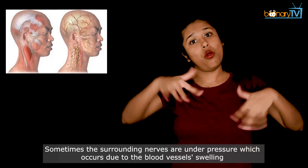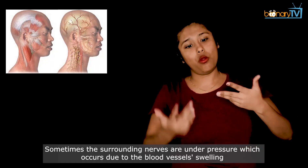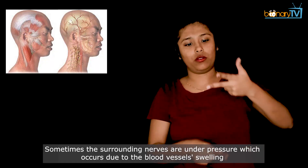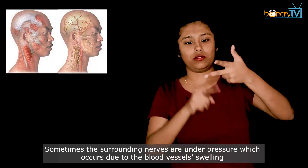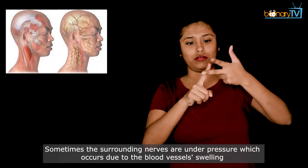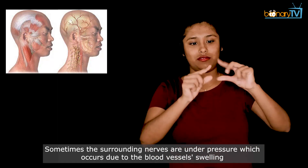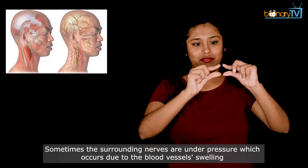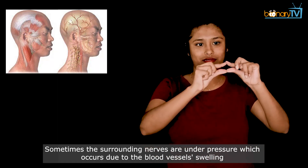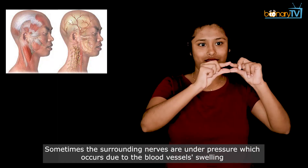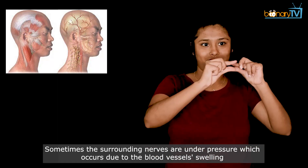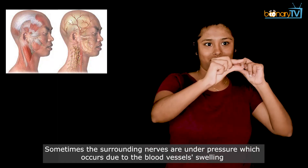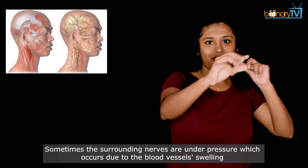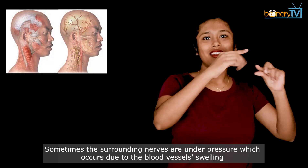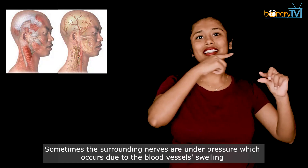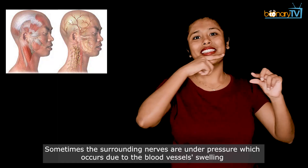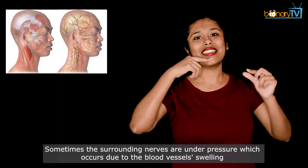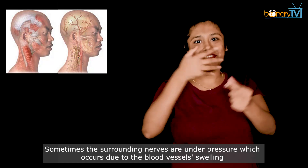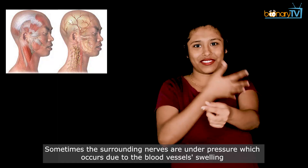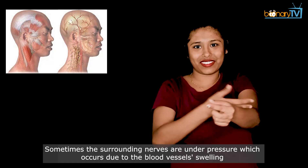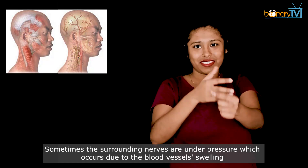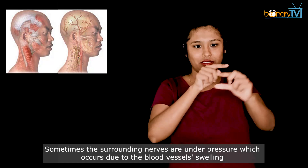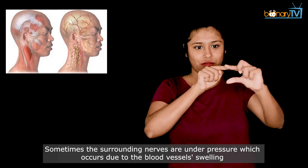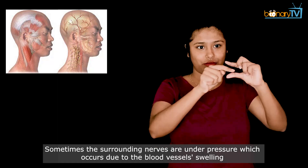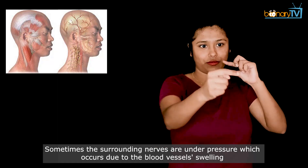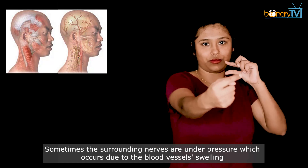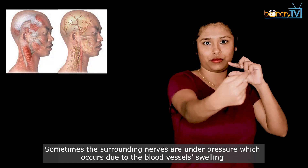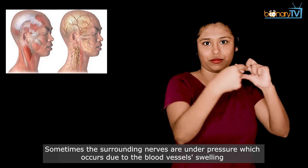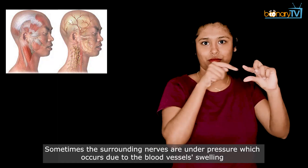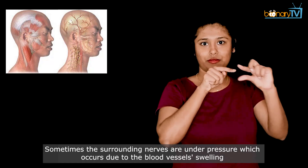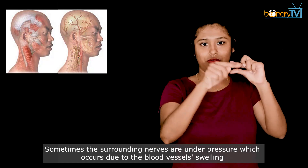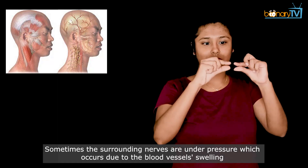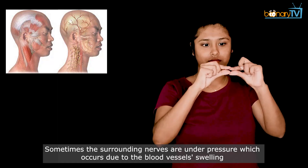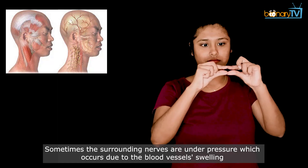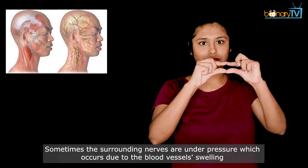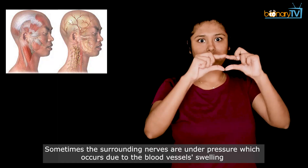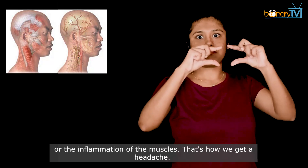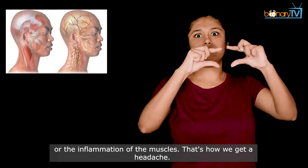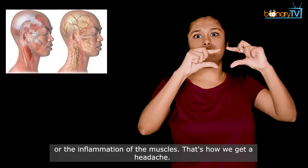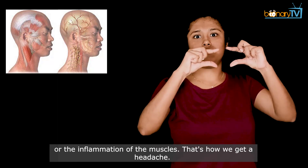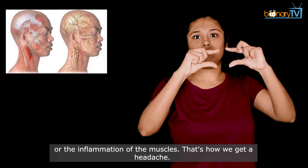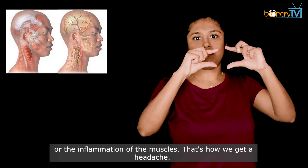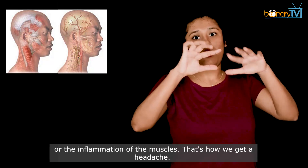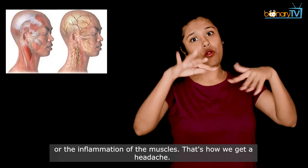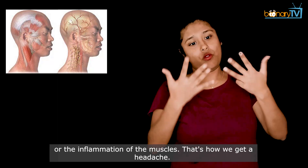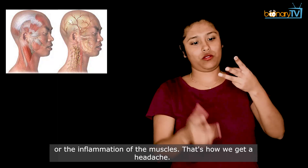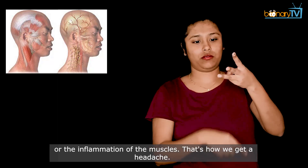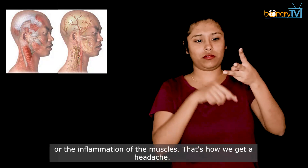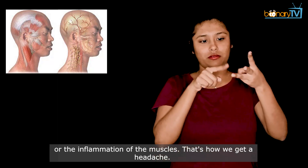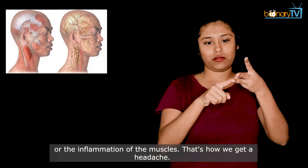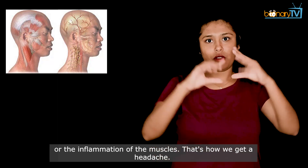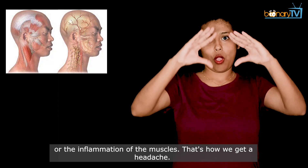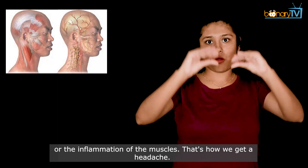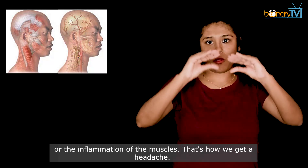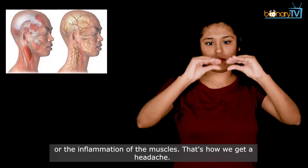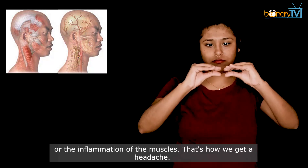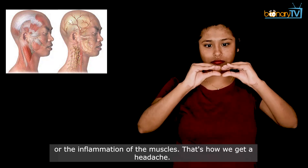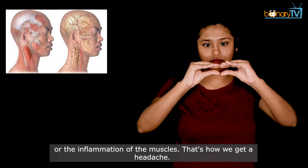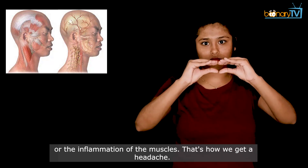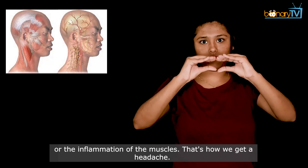due to the blood vessel's swelling or the inflammation of the